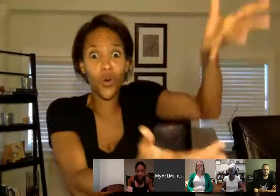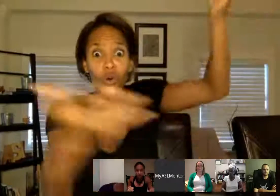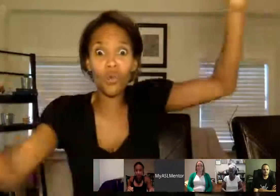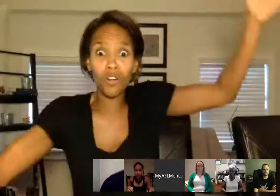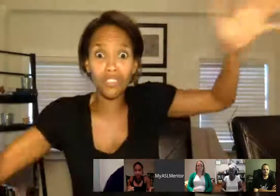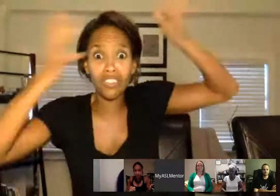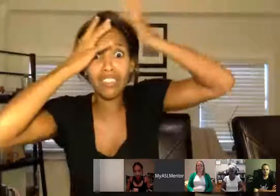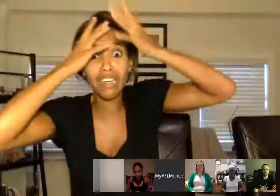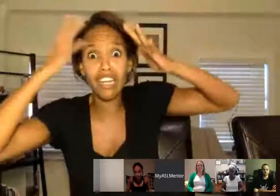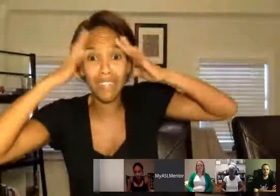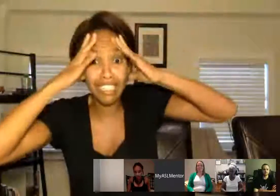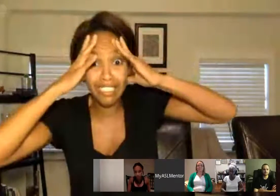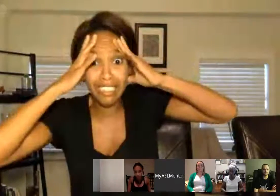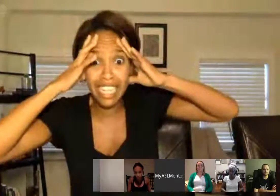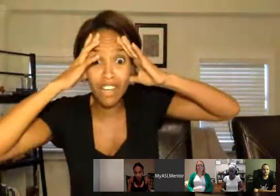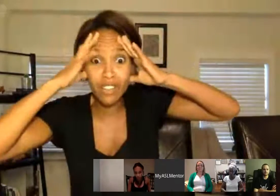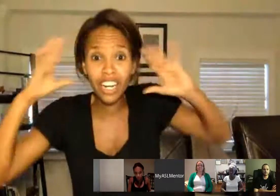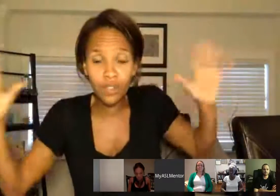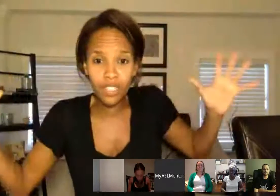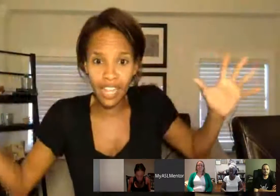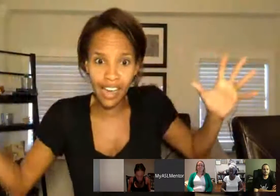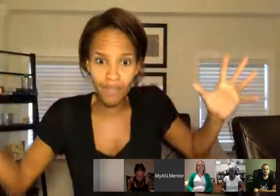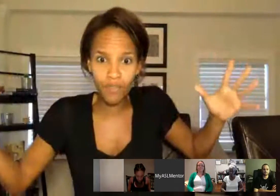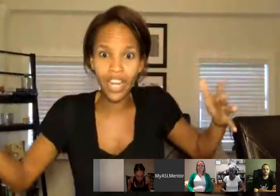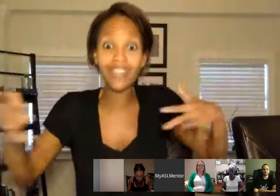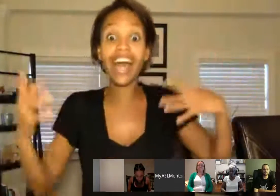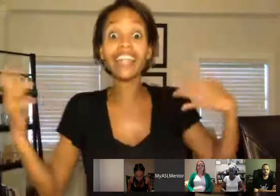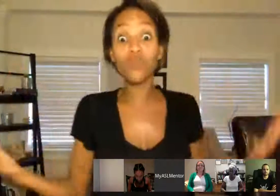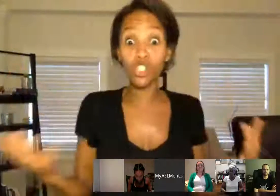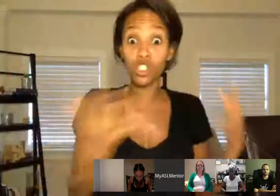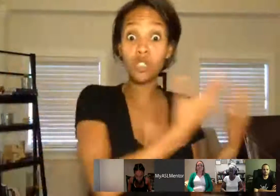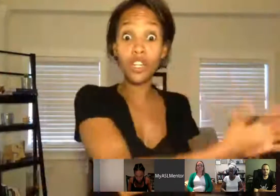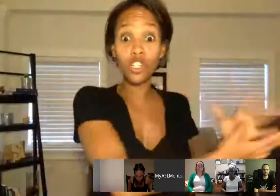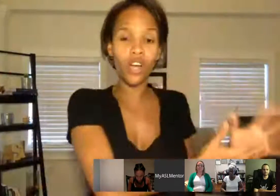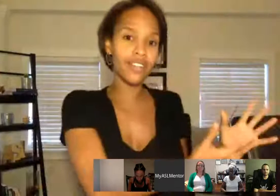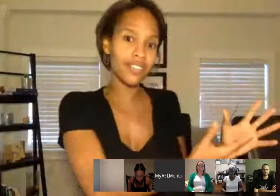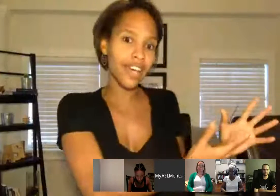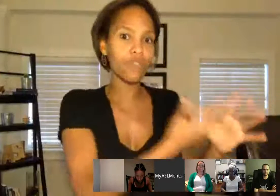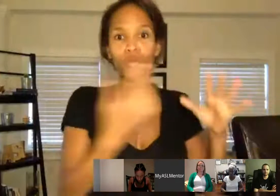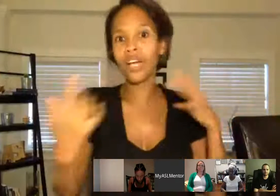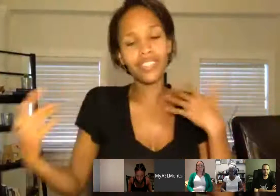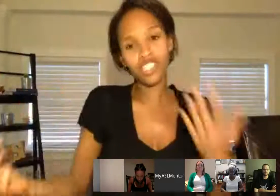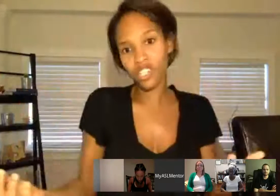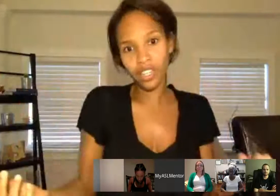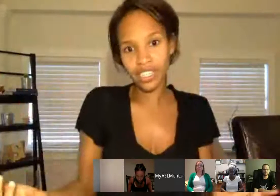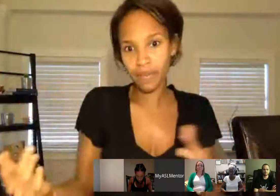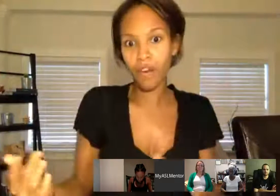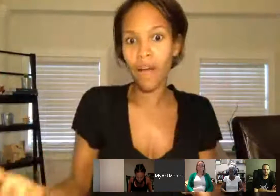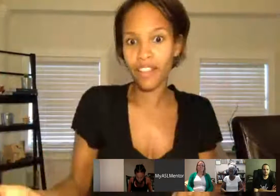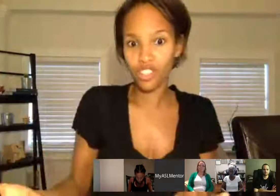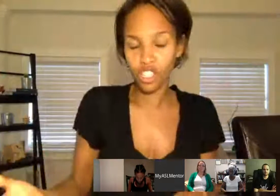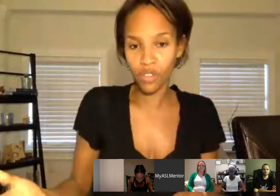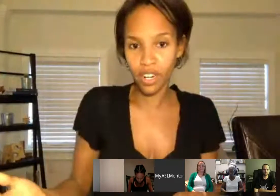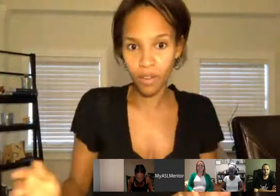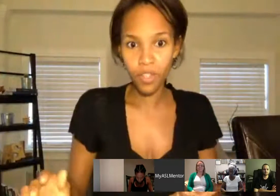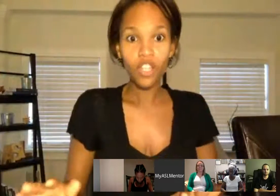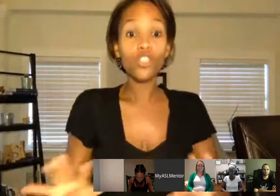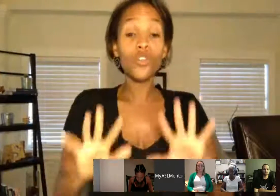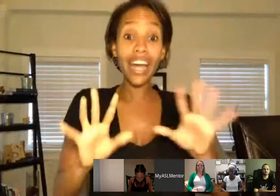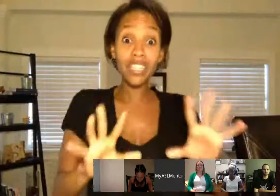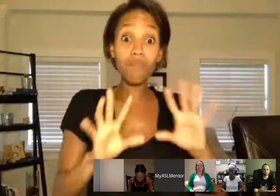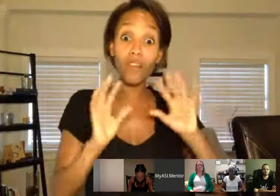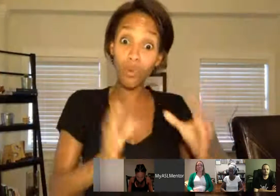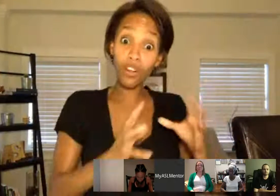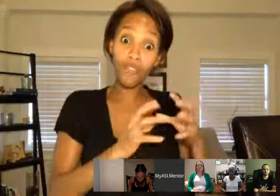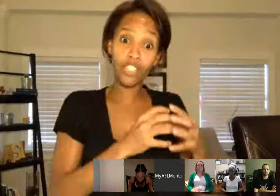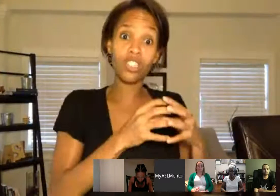for the whole world to look at. Oh my goodness, how scary was that, right? That's what the speaker's trying to say. We're not teaching a lesson about balance sheets right now. So